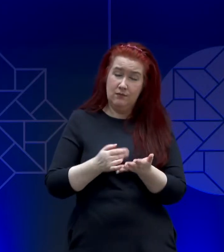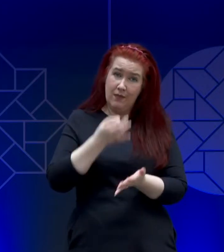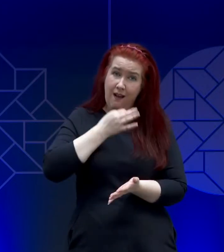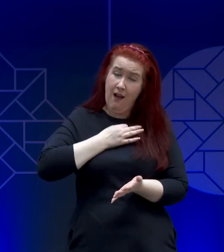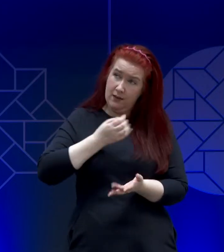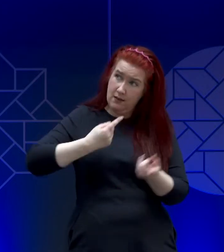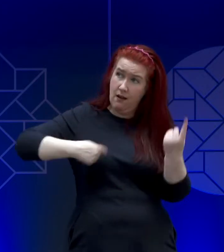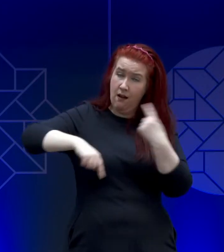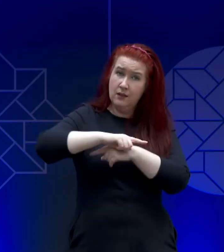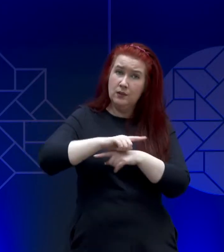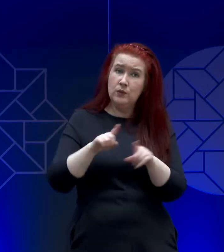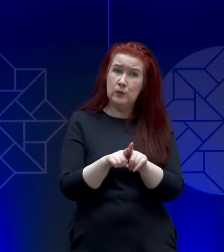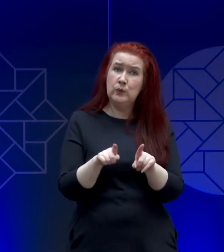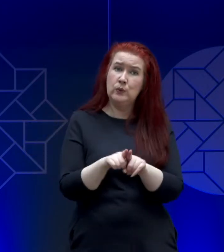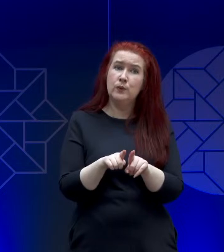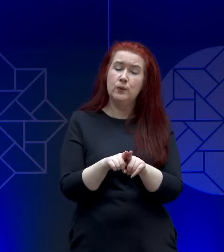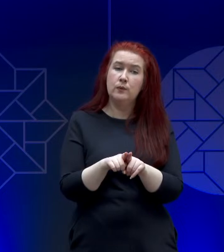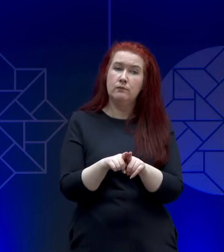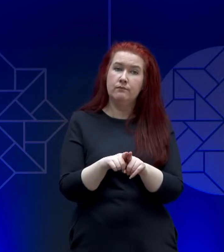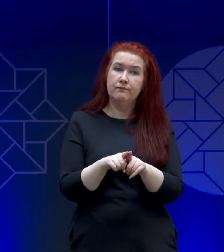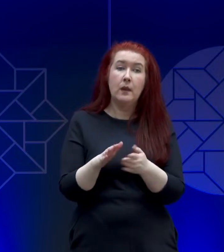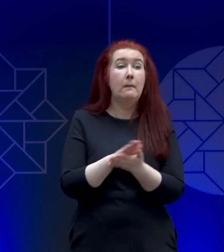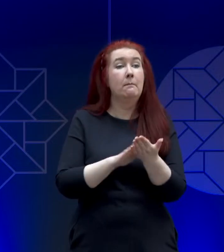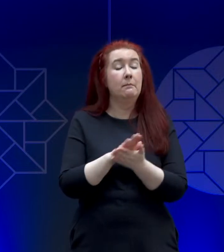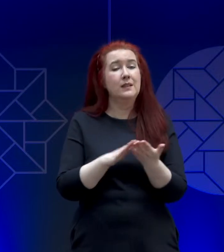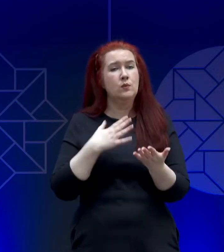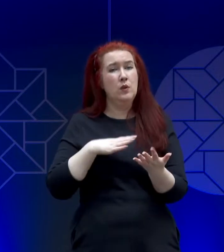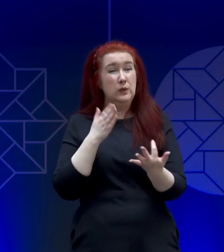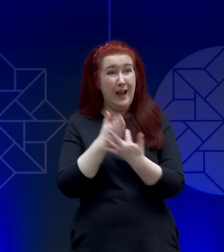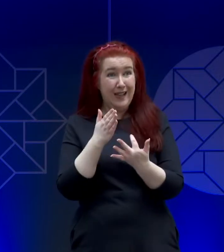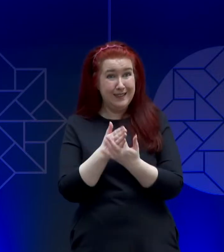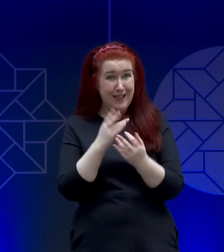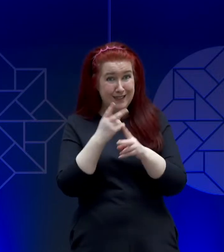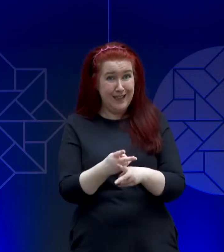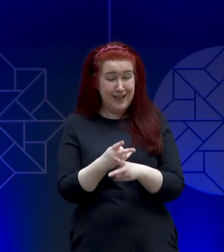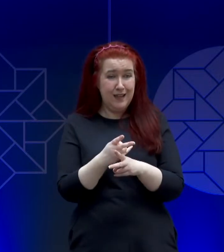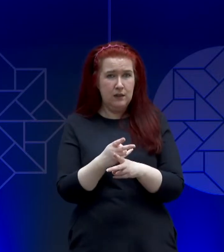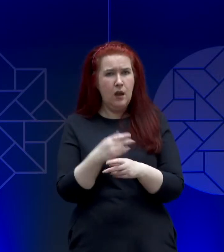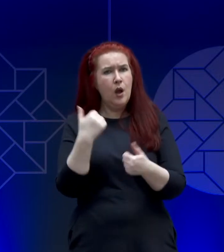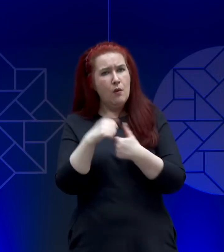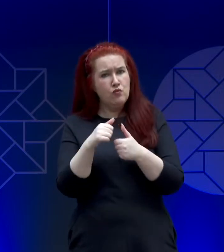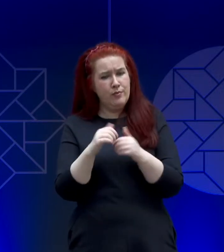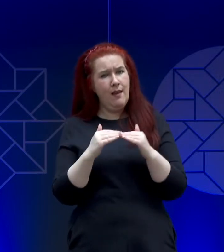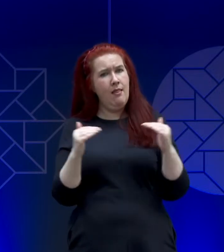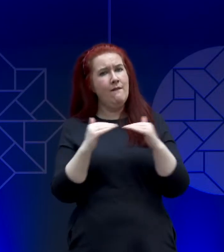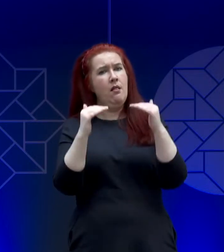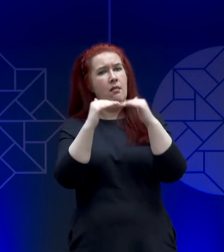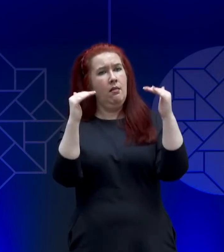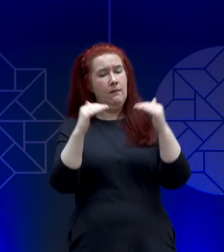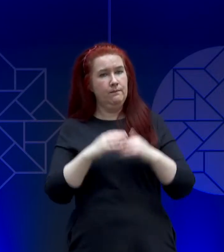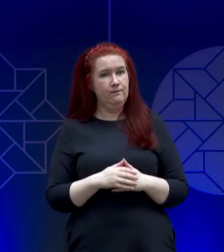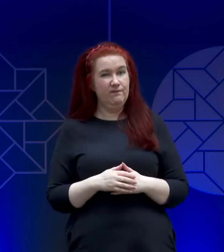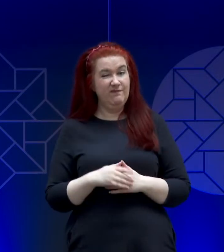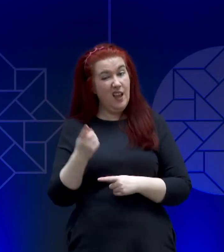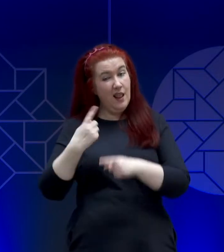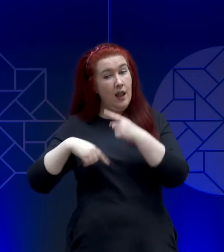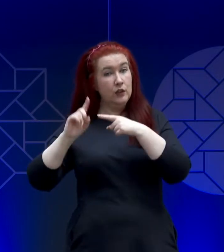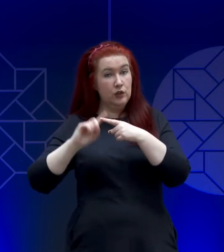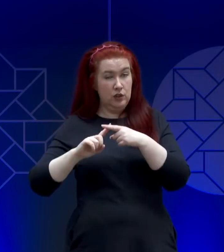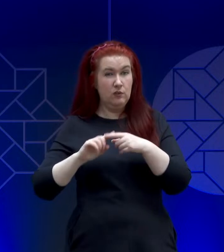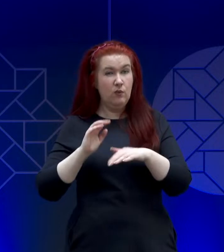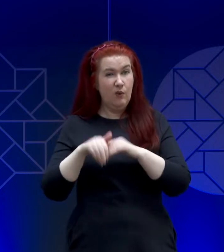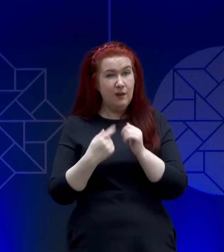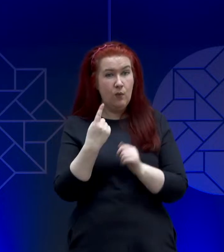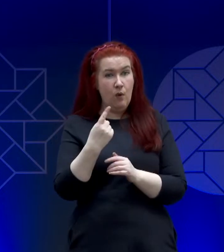us too. It means accessing care at the most appropriate level. Last year, there were more than